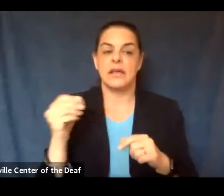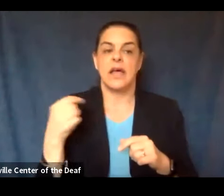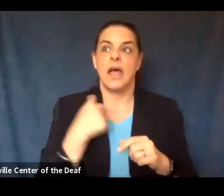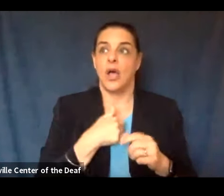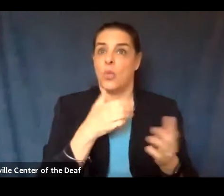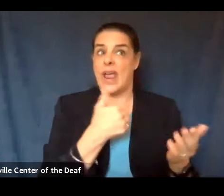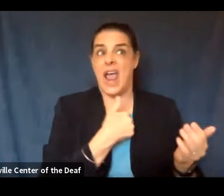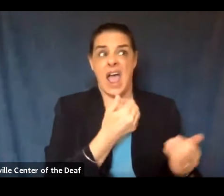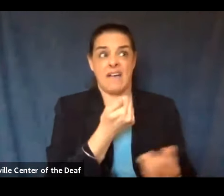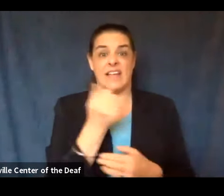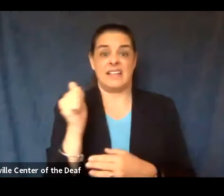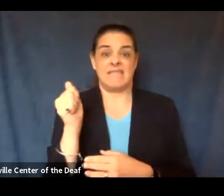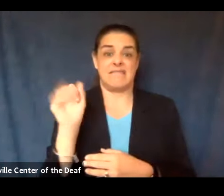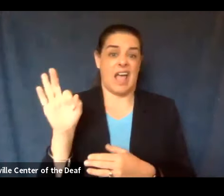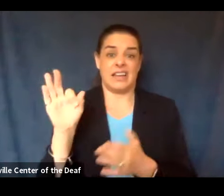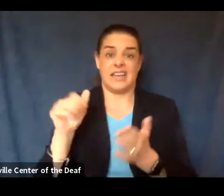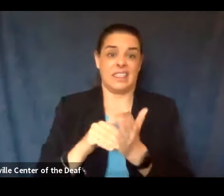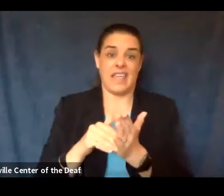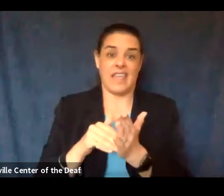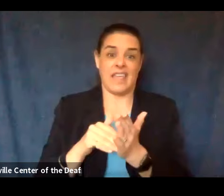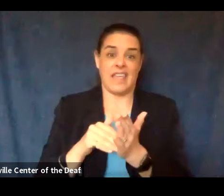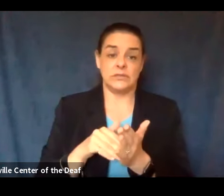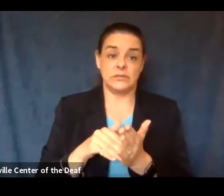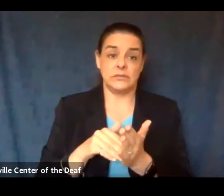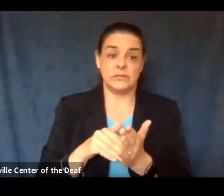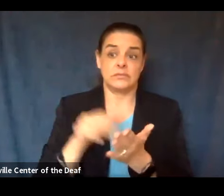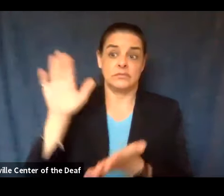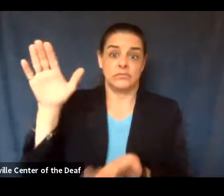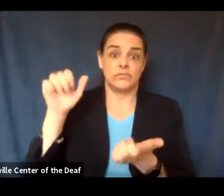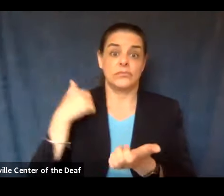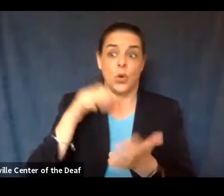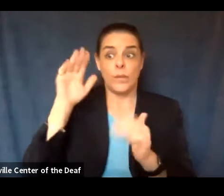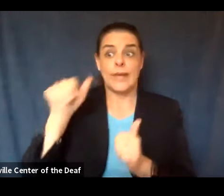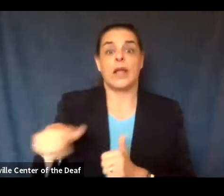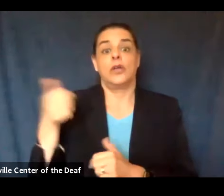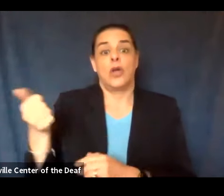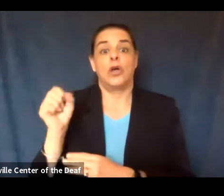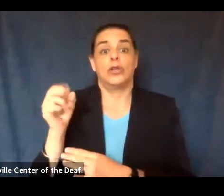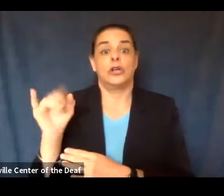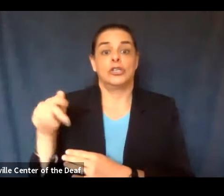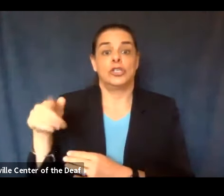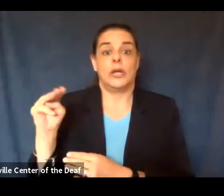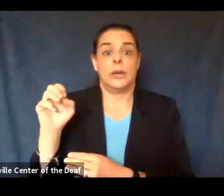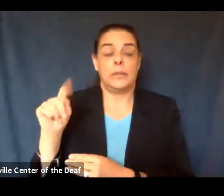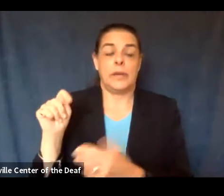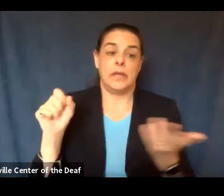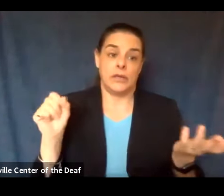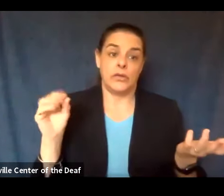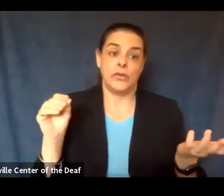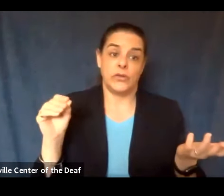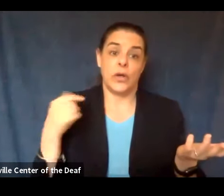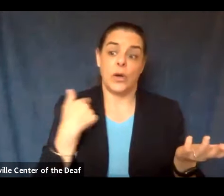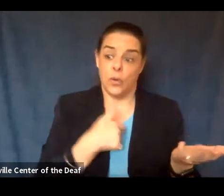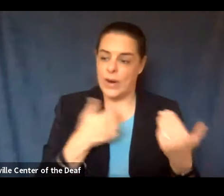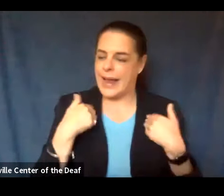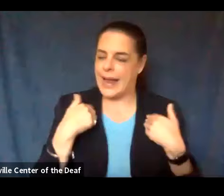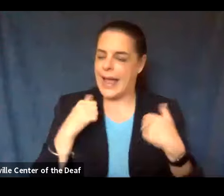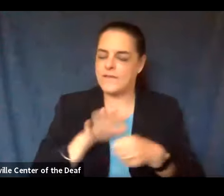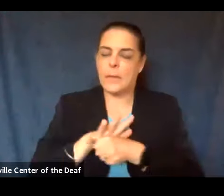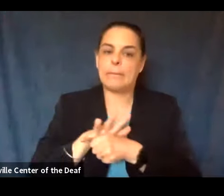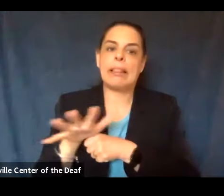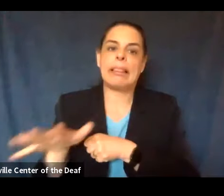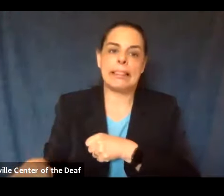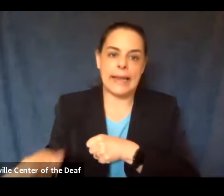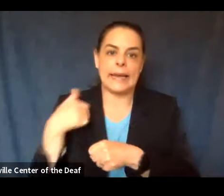about 19,000 in a shipment. We're expecting another shipment. So we have plenty. We're working